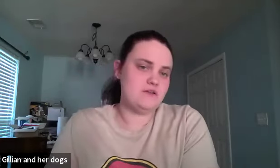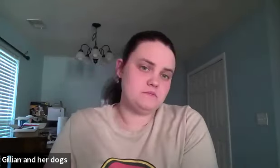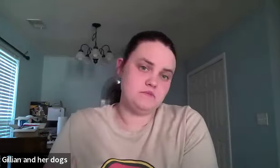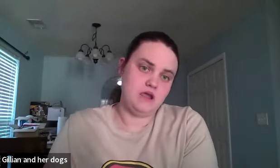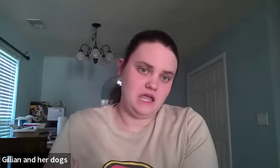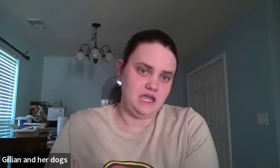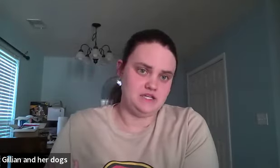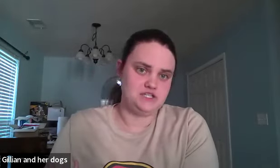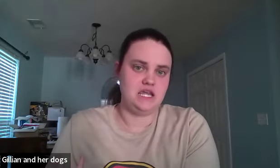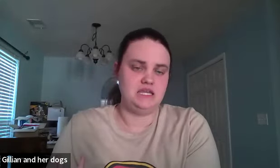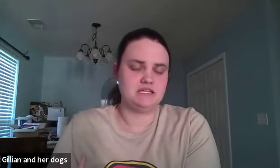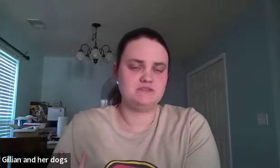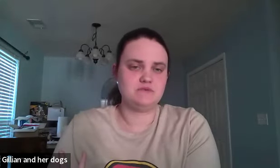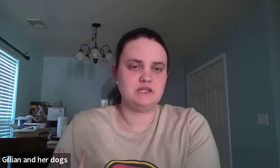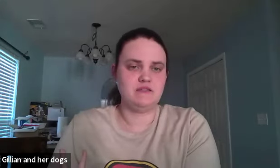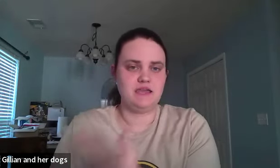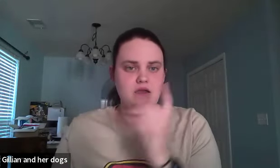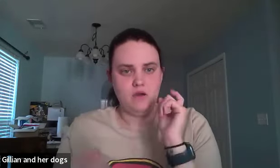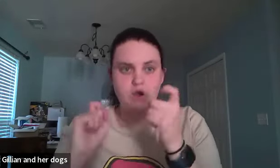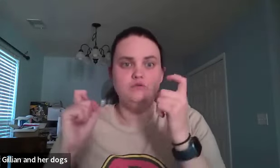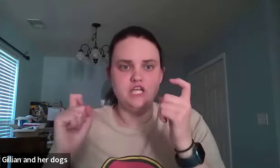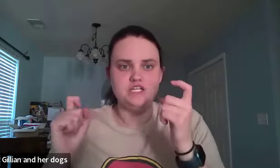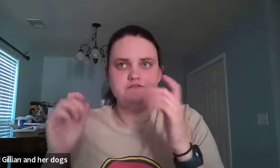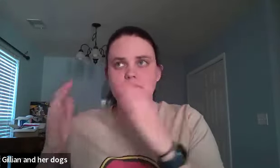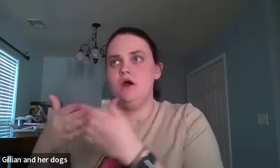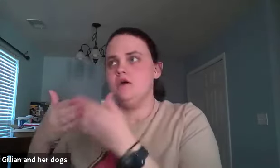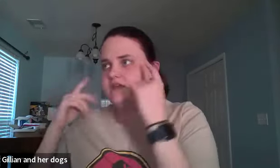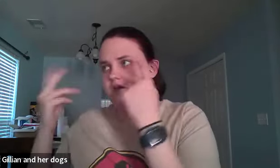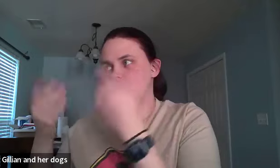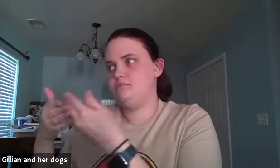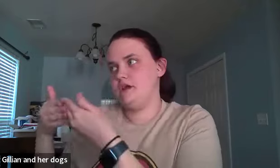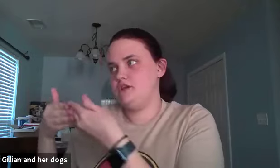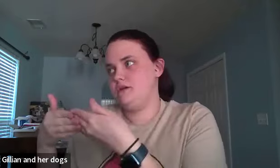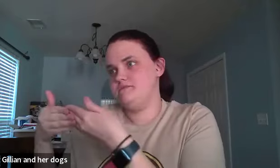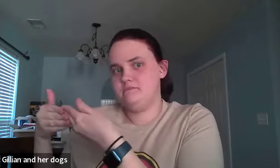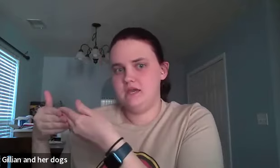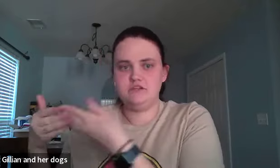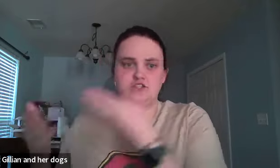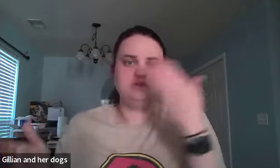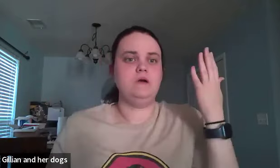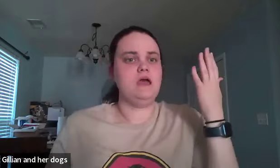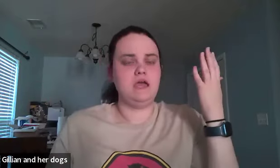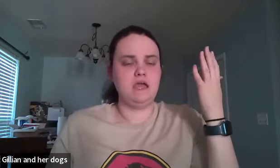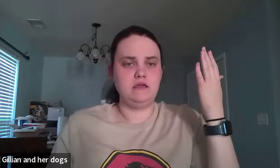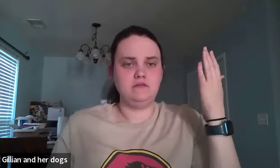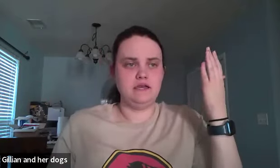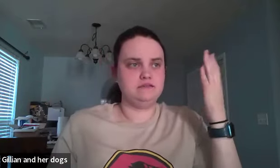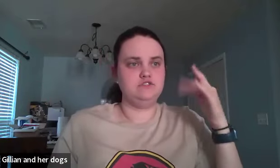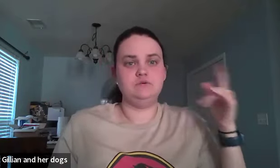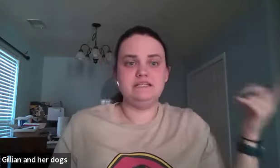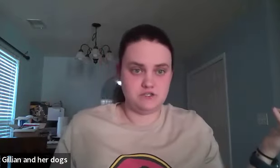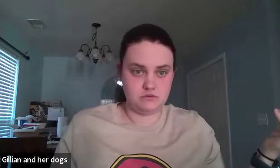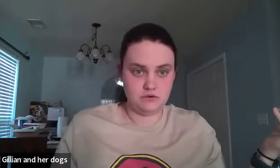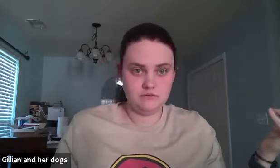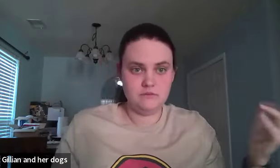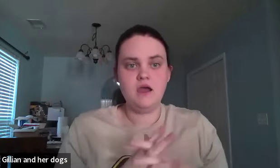tell them their age, it doesn't really like change it from thinking of a brand new infant baby to a like 26-year-old.